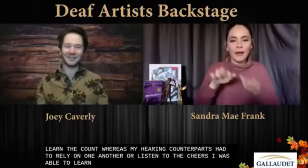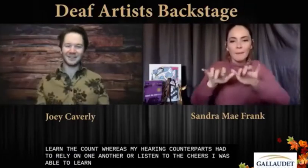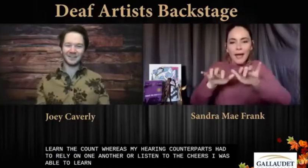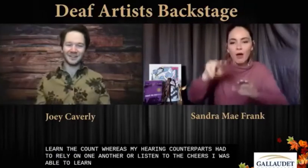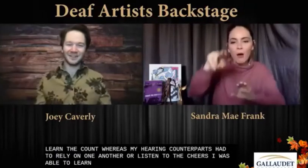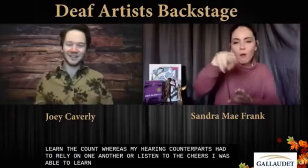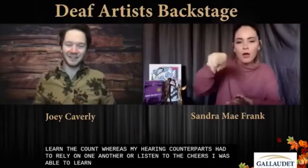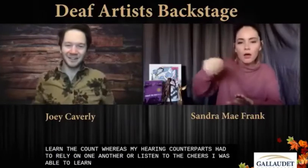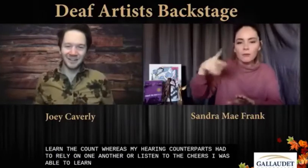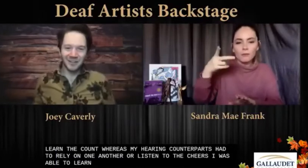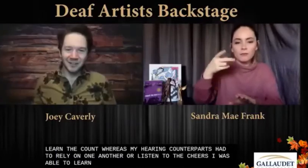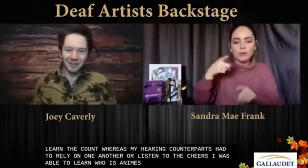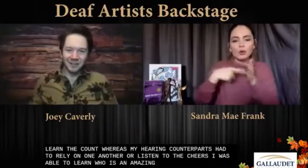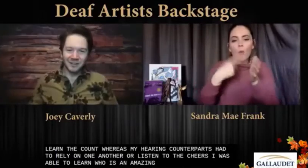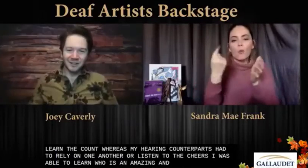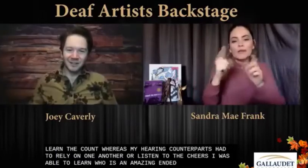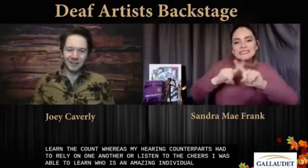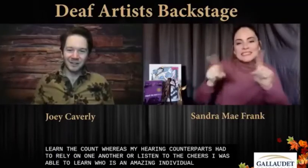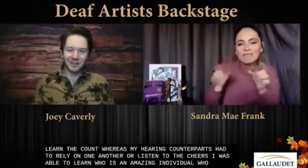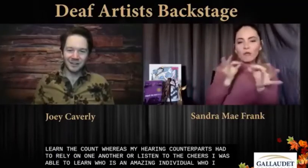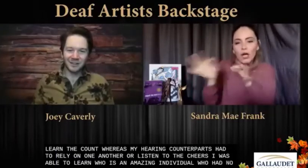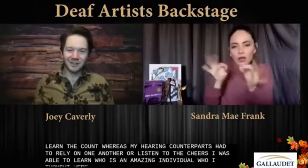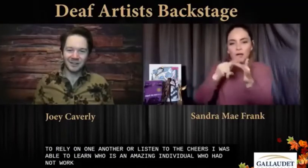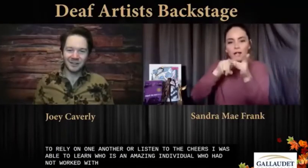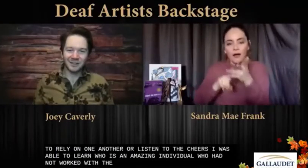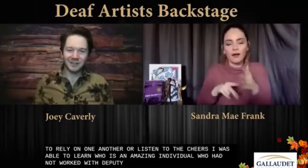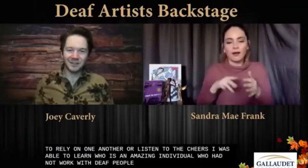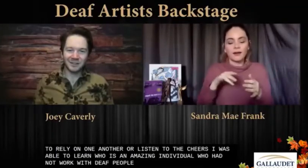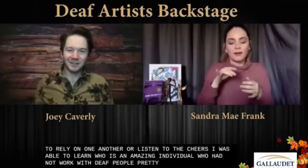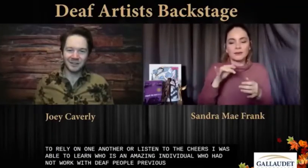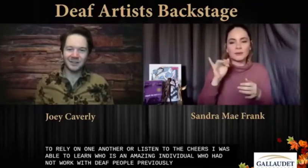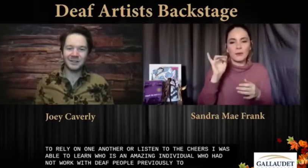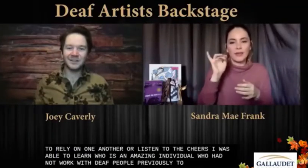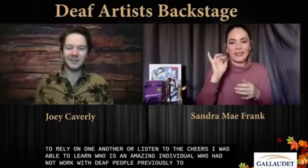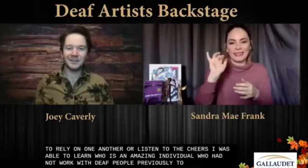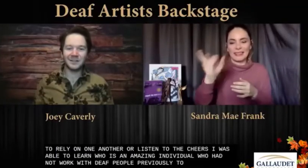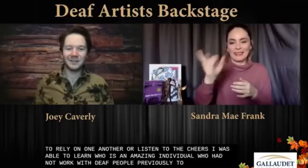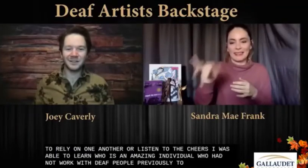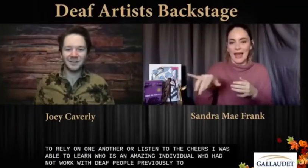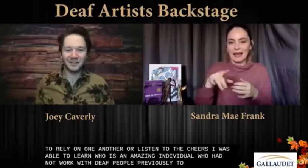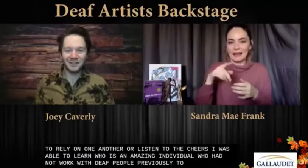Kirk who is an amazing individual who had not worked with deaf people previously too